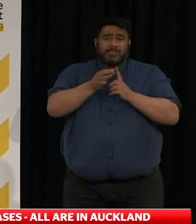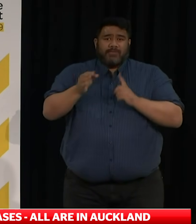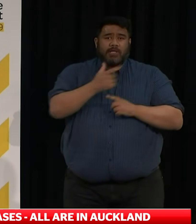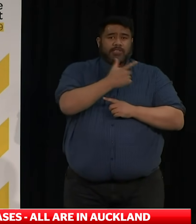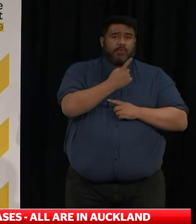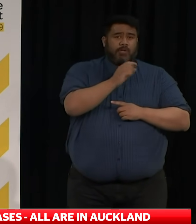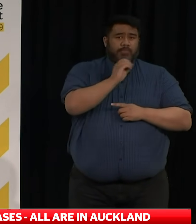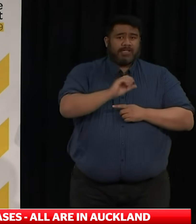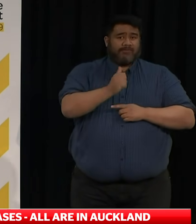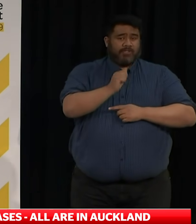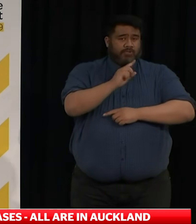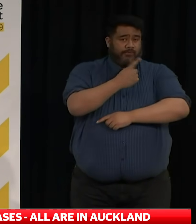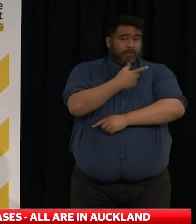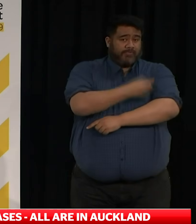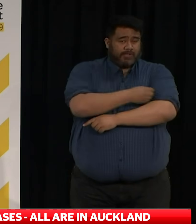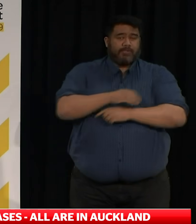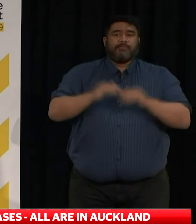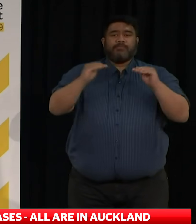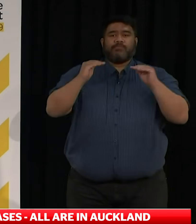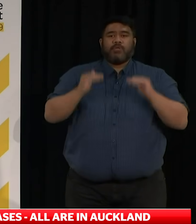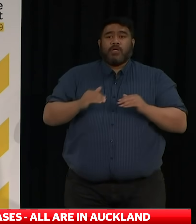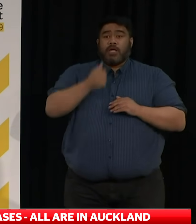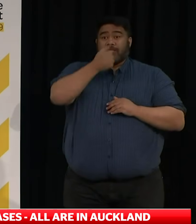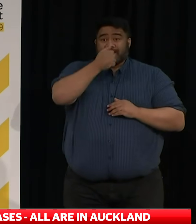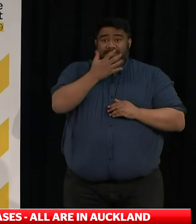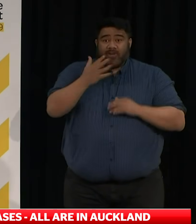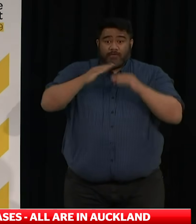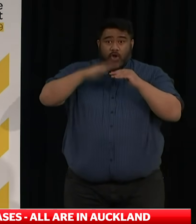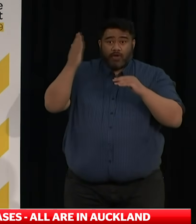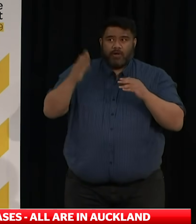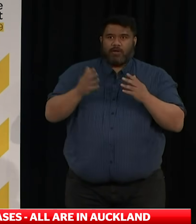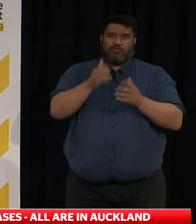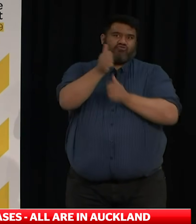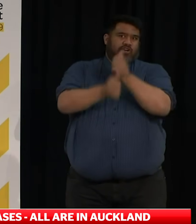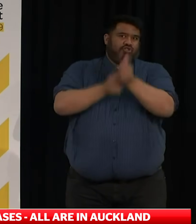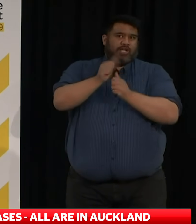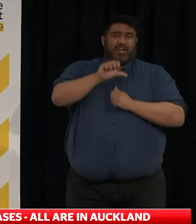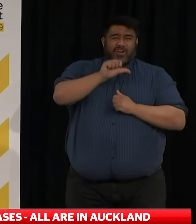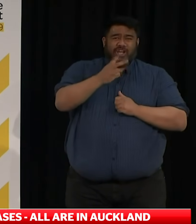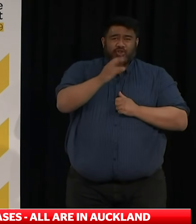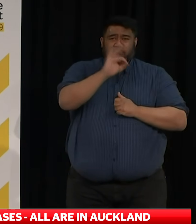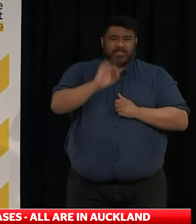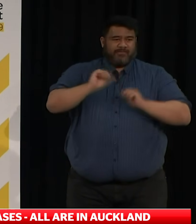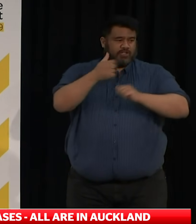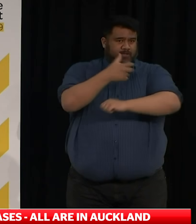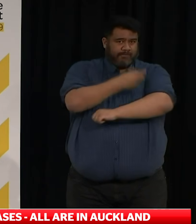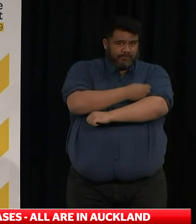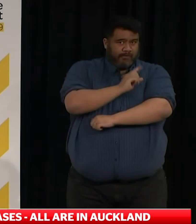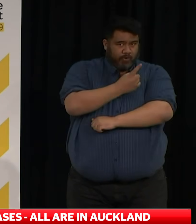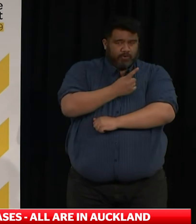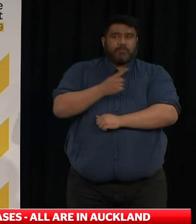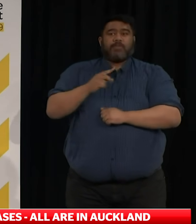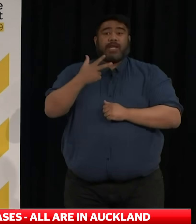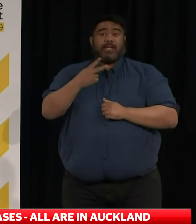The 92% of over 65s deserve a particular shout out for getting their first dose. 82% of them have had